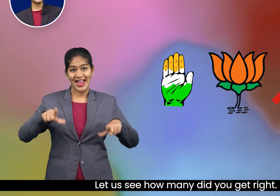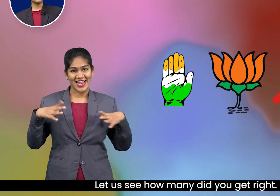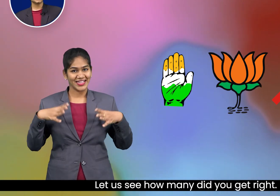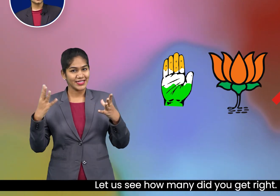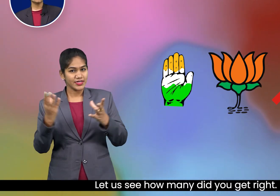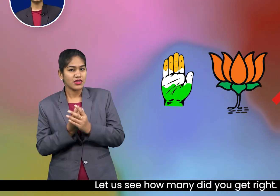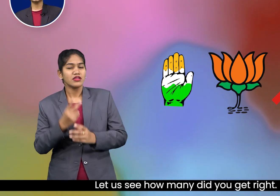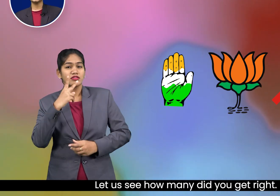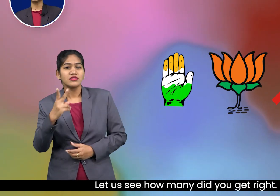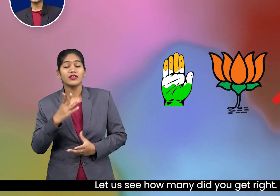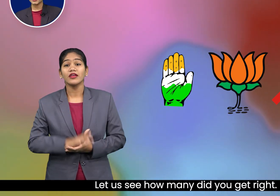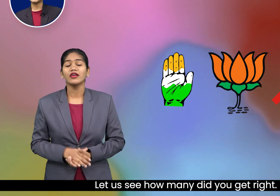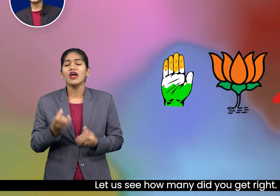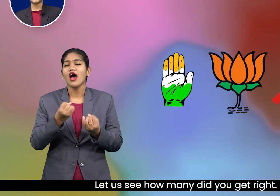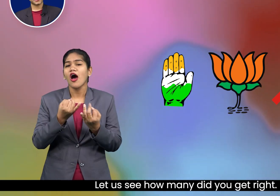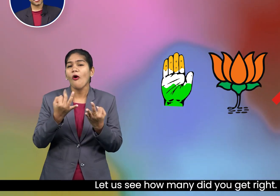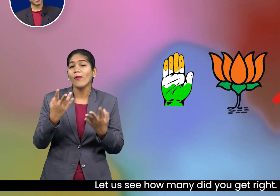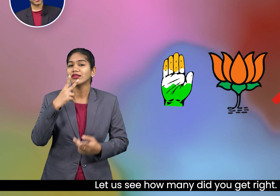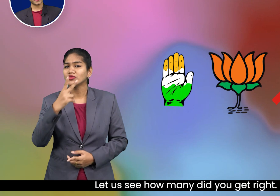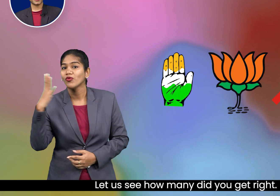Let us see how many did you get right.